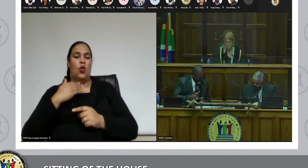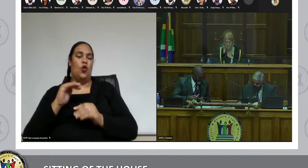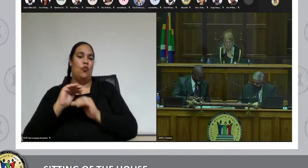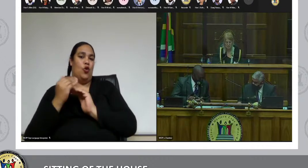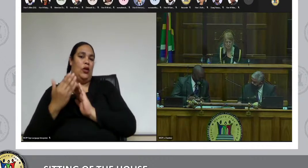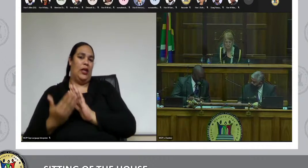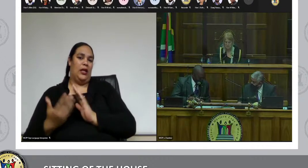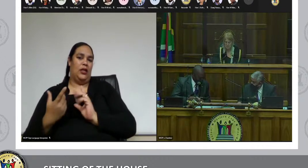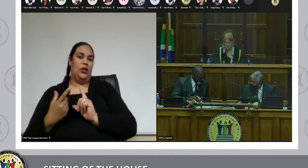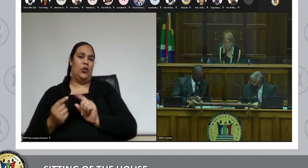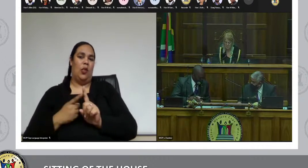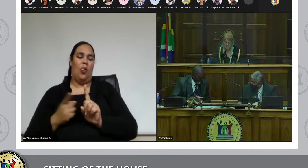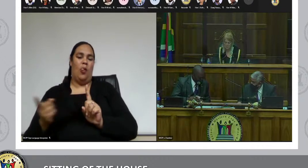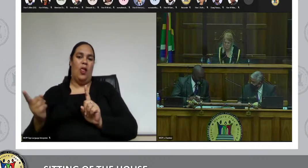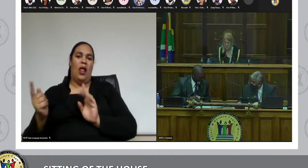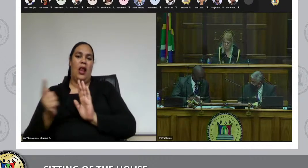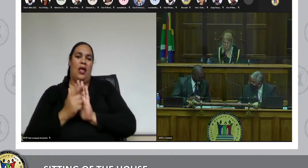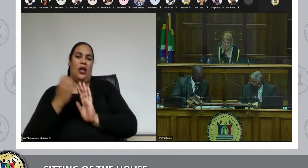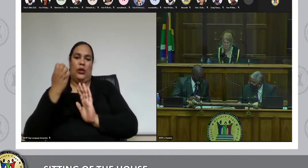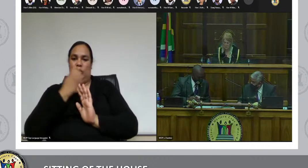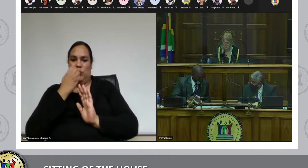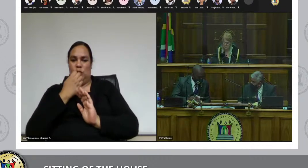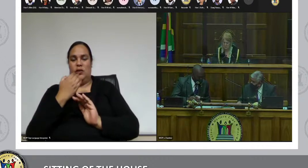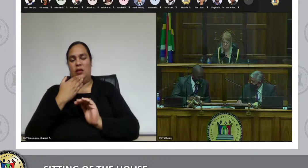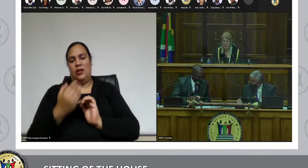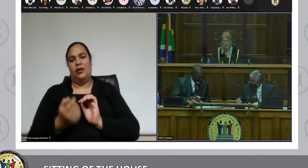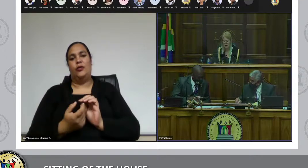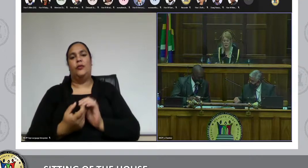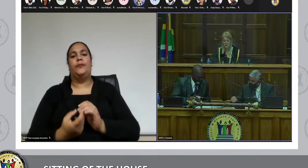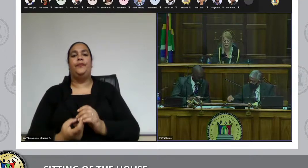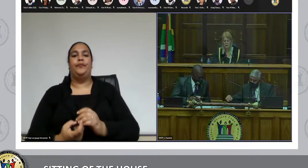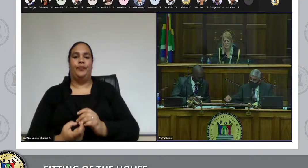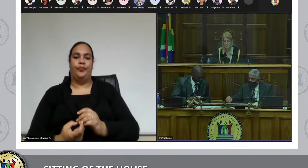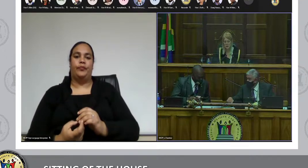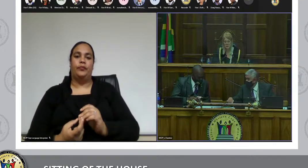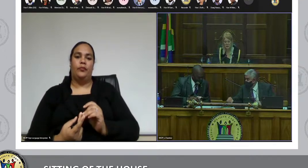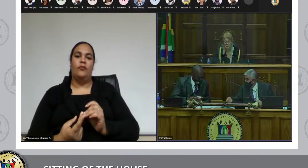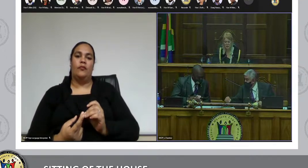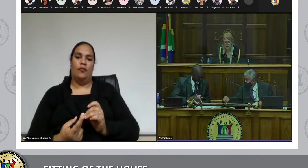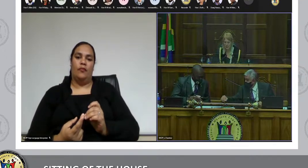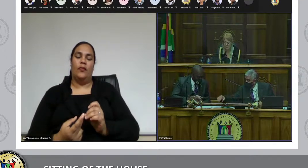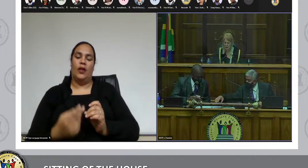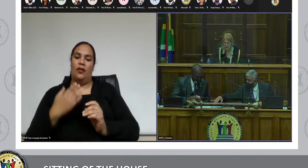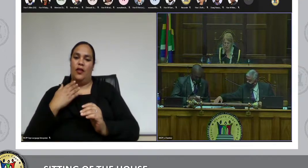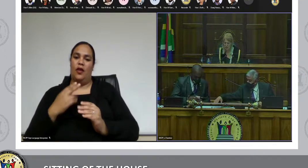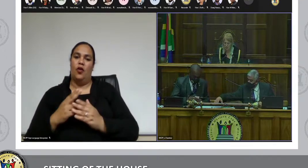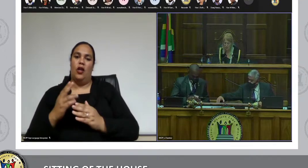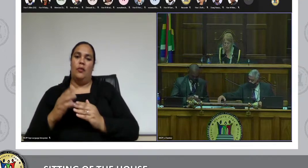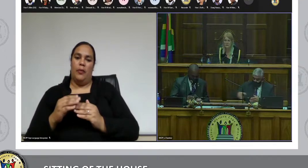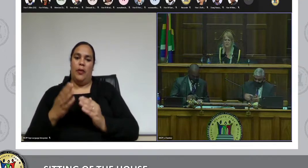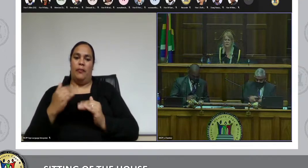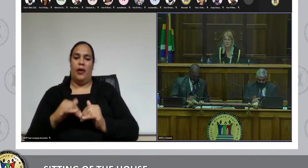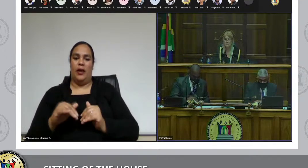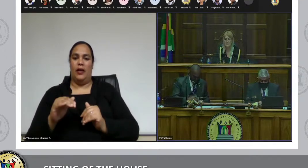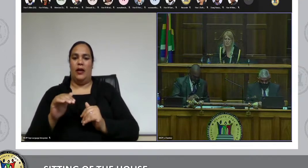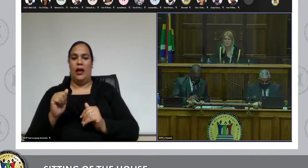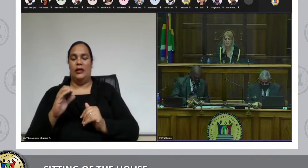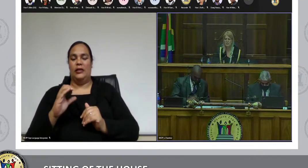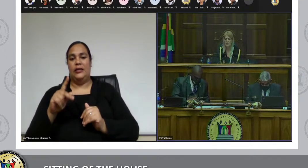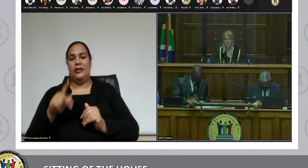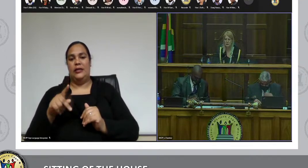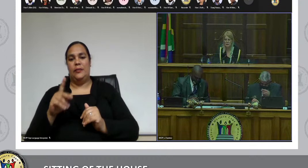by convoluted legal excuses. Thank you. Thank you very much, Honourable Member. And now call on the